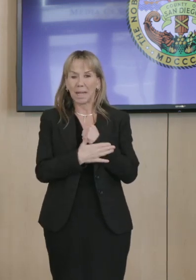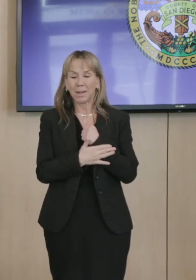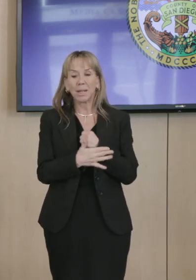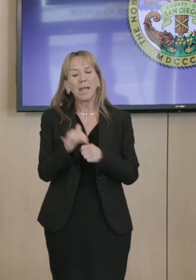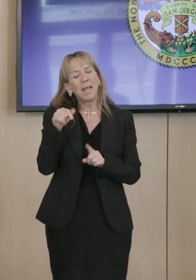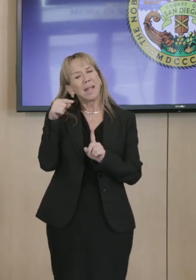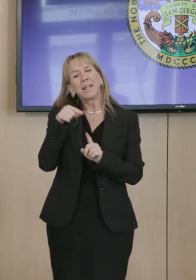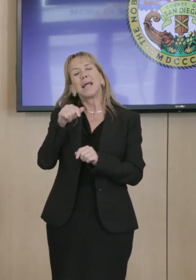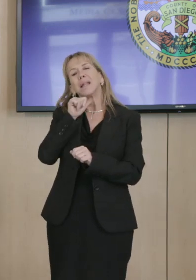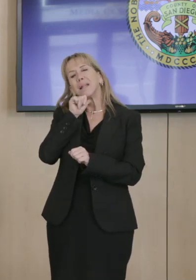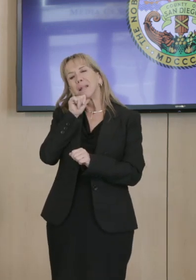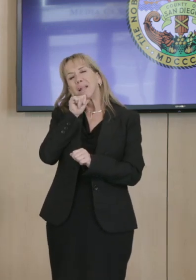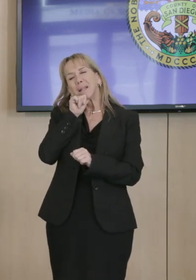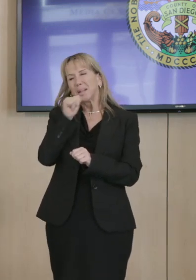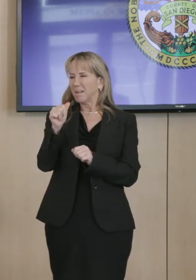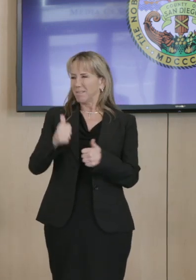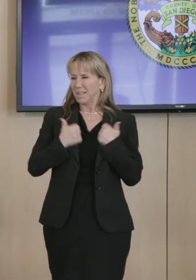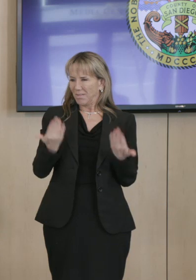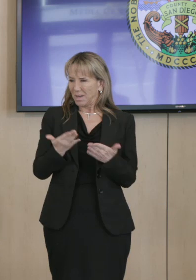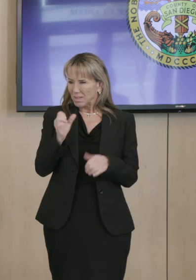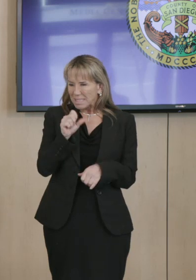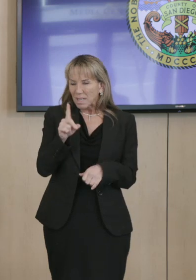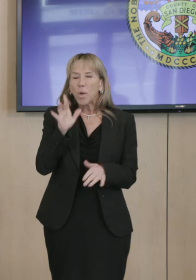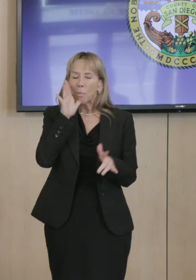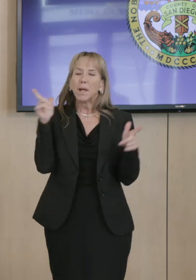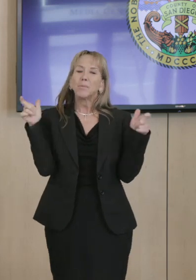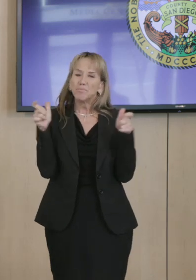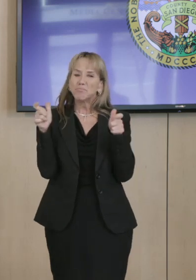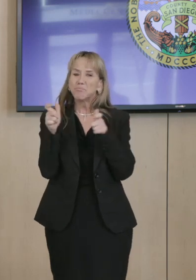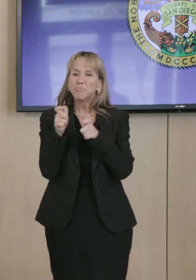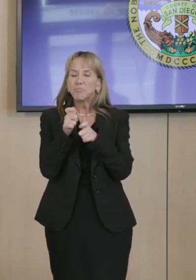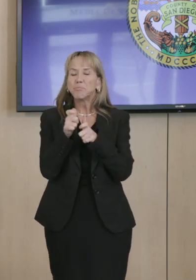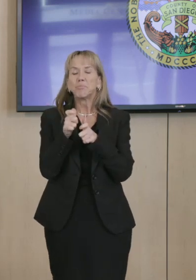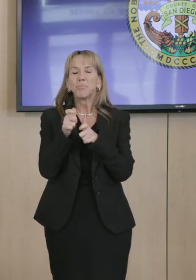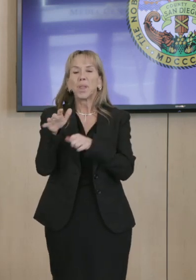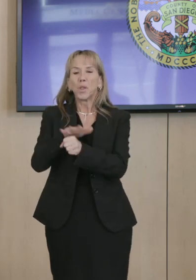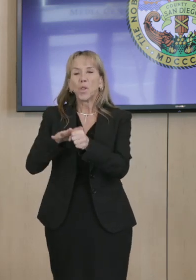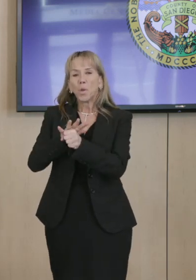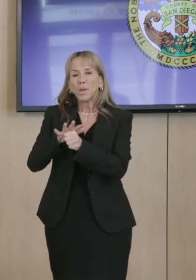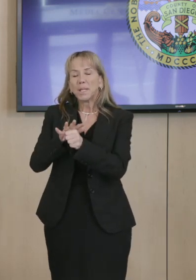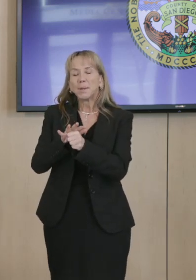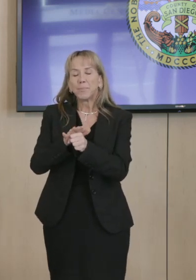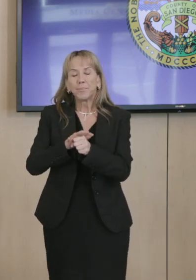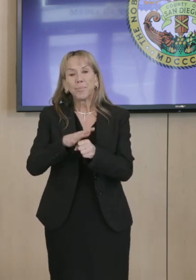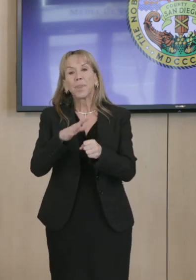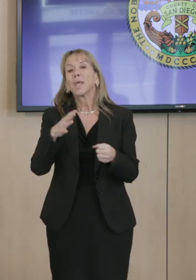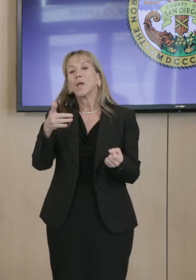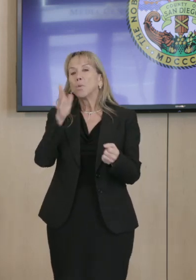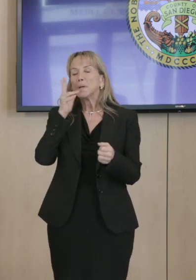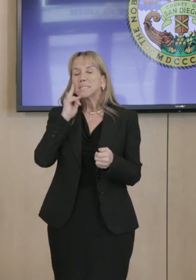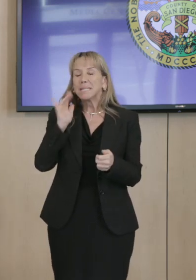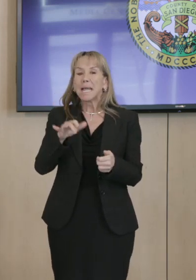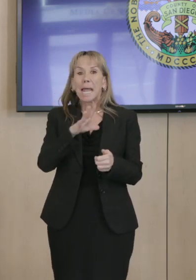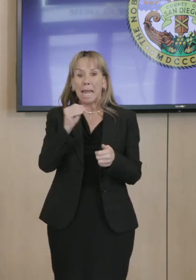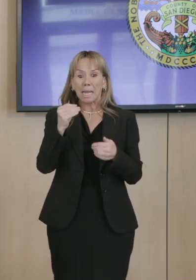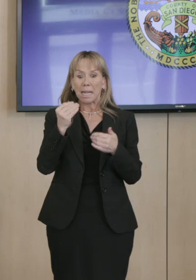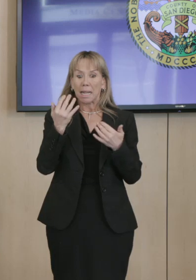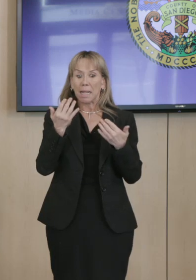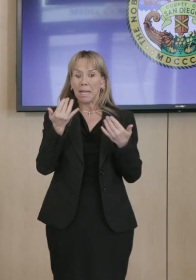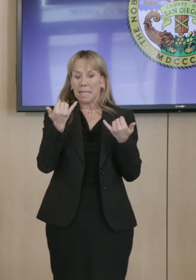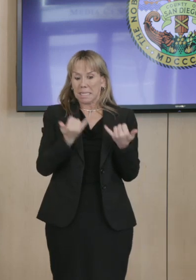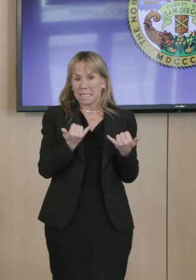non-county residents will decrease as increased testing occurs locally, and we will, after today, no longer be reporting